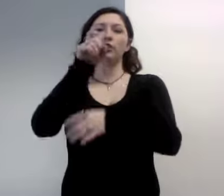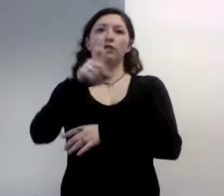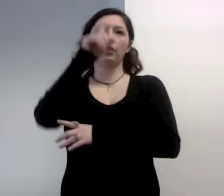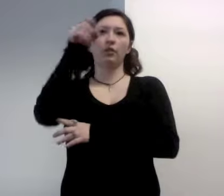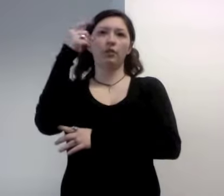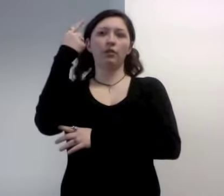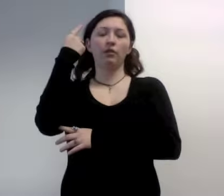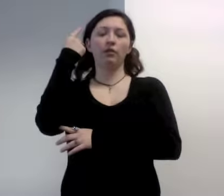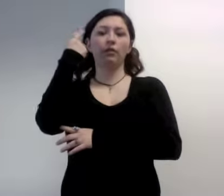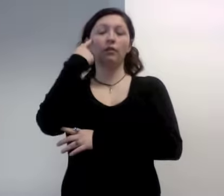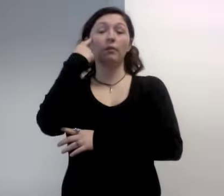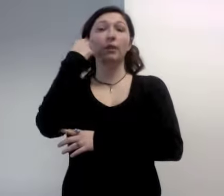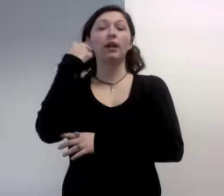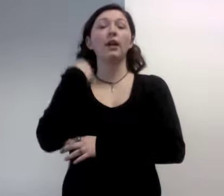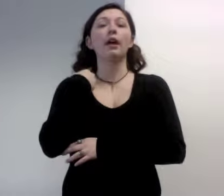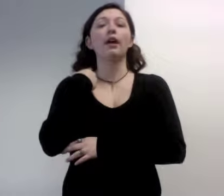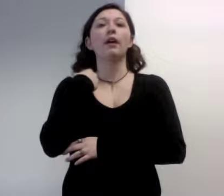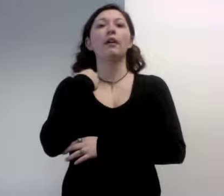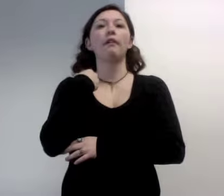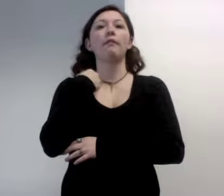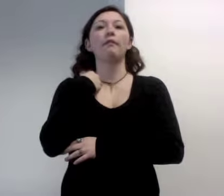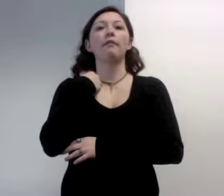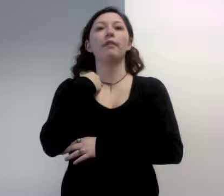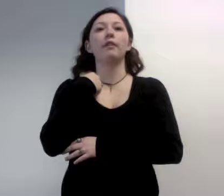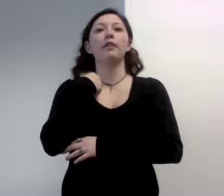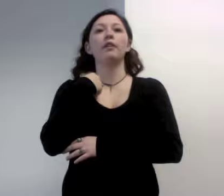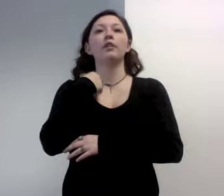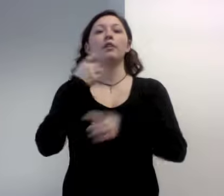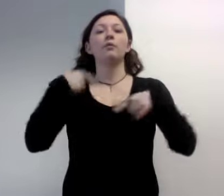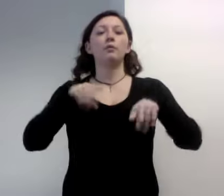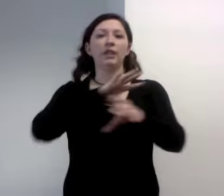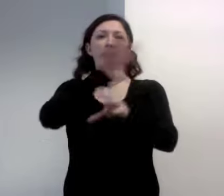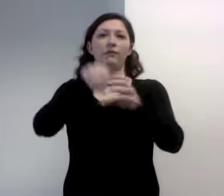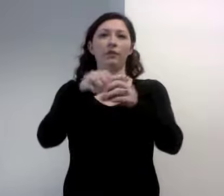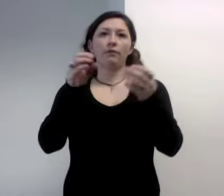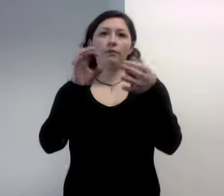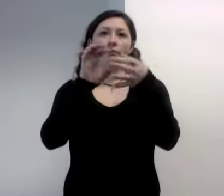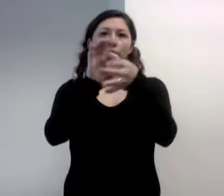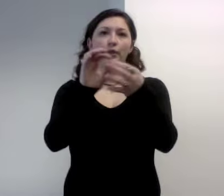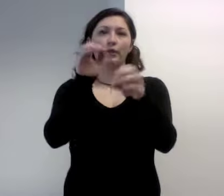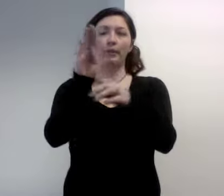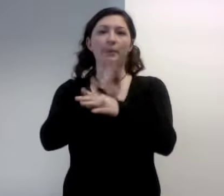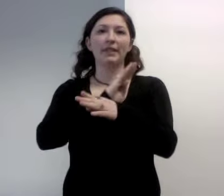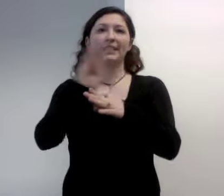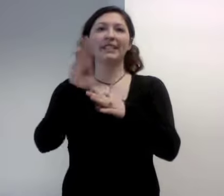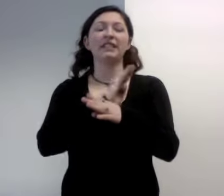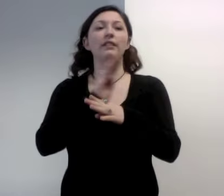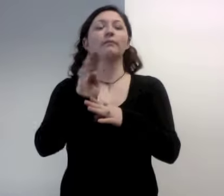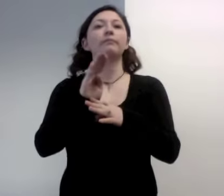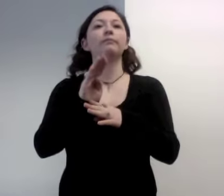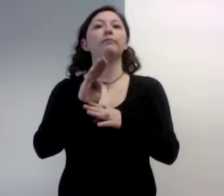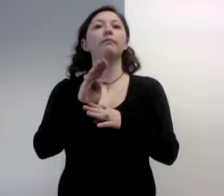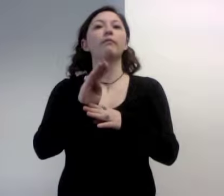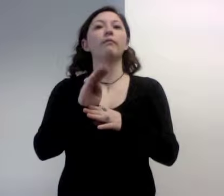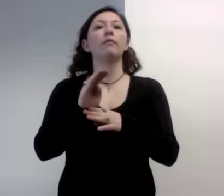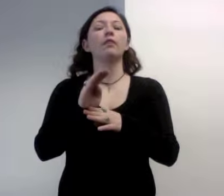actually have when they get involved in business? What we're going to do is we're going to explore a time period in American history